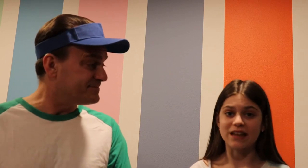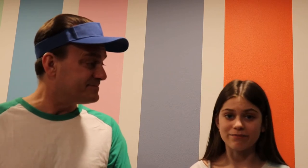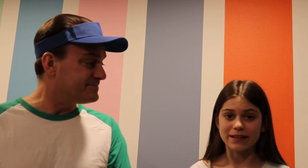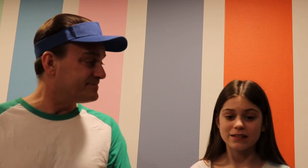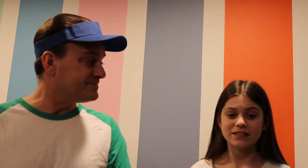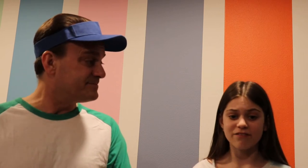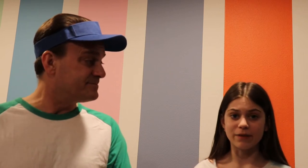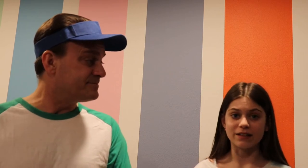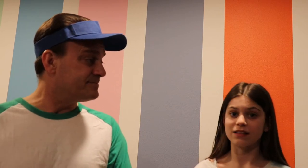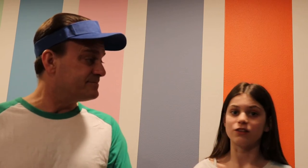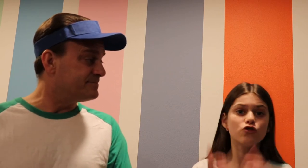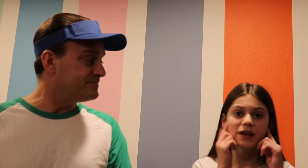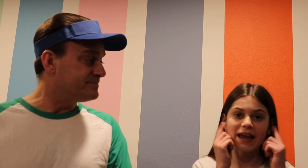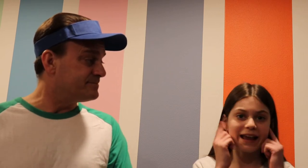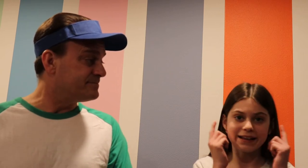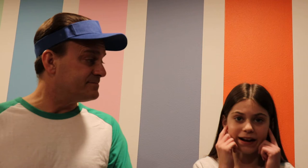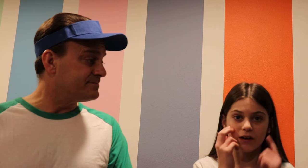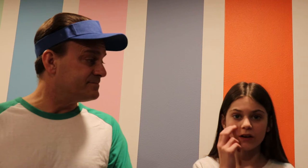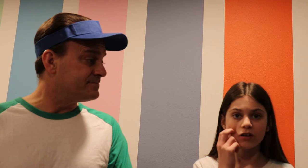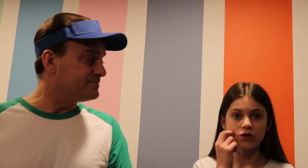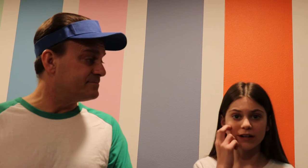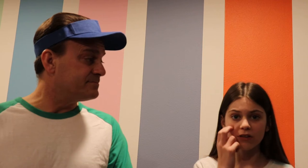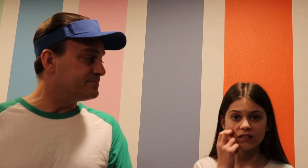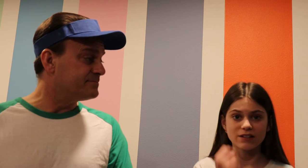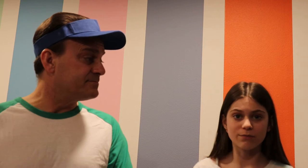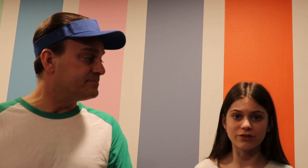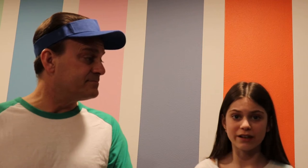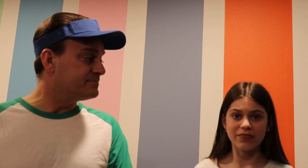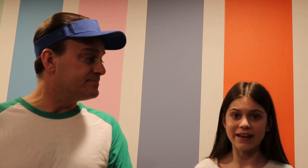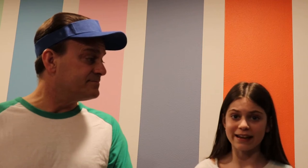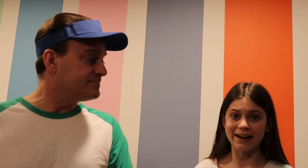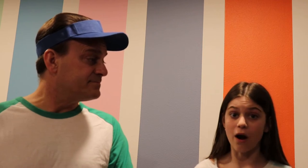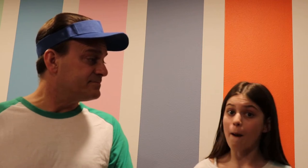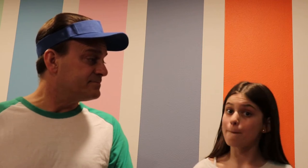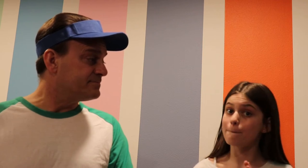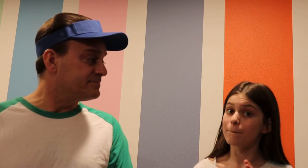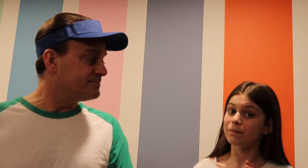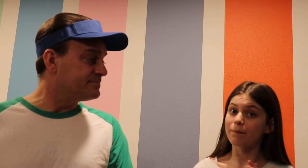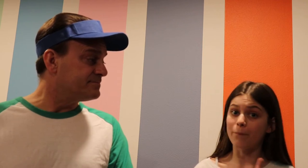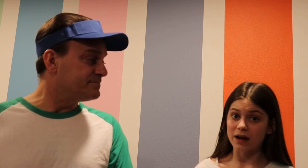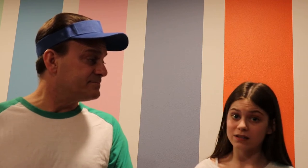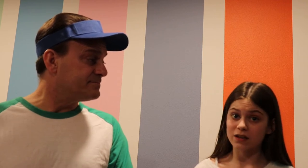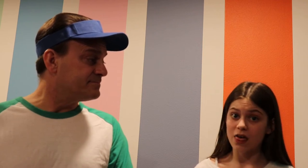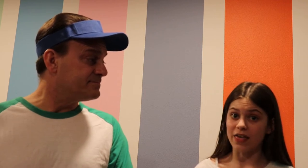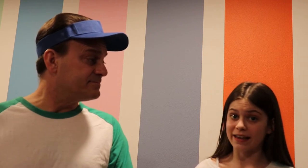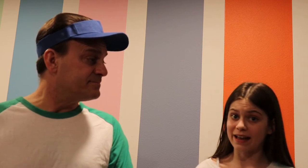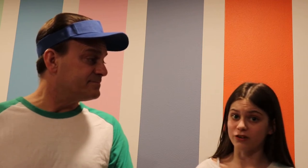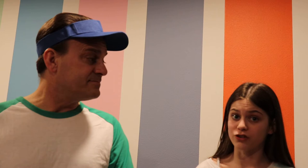deaf means. Deaf means that you can't hear. So when you're listening to music, they can't hear. But they can use their